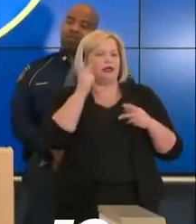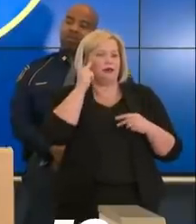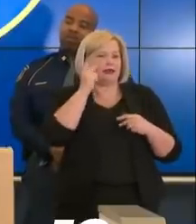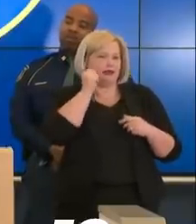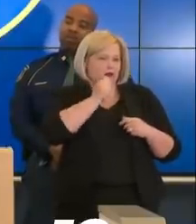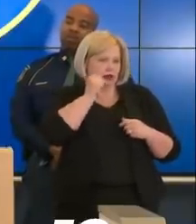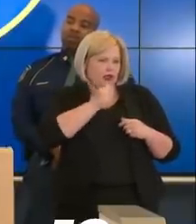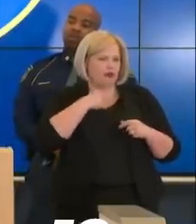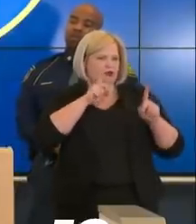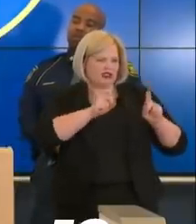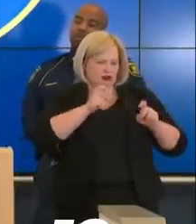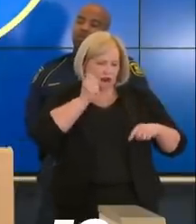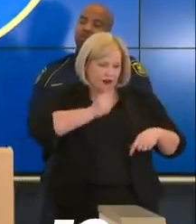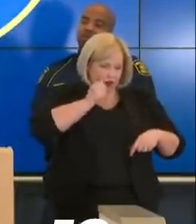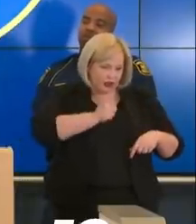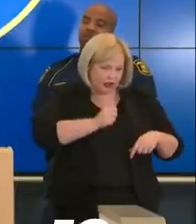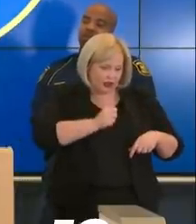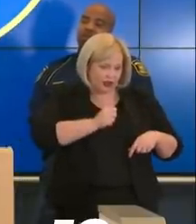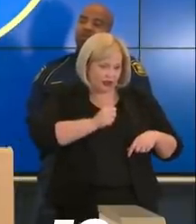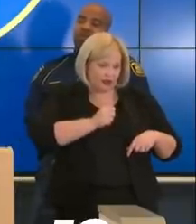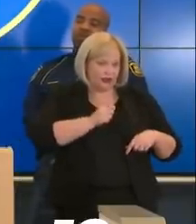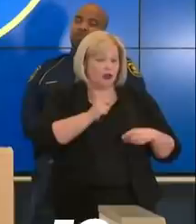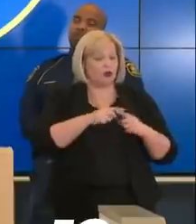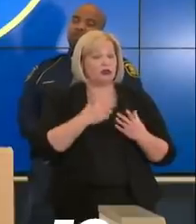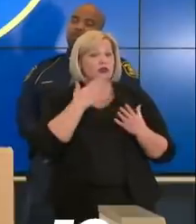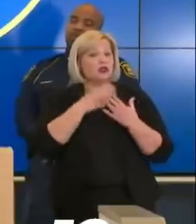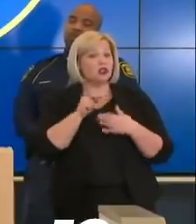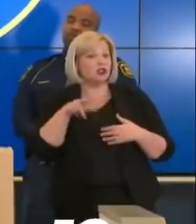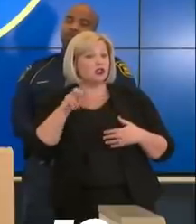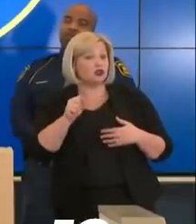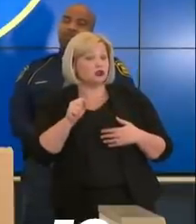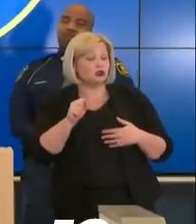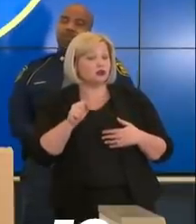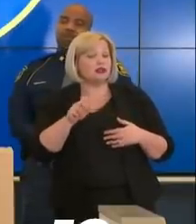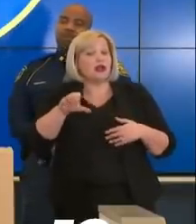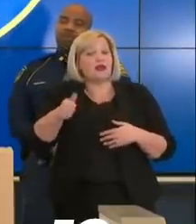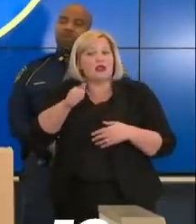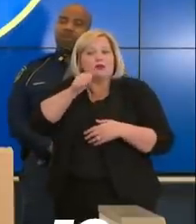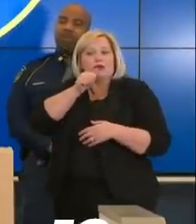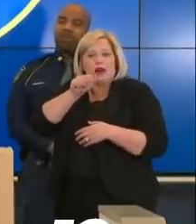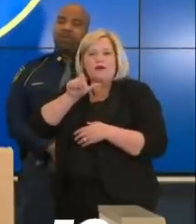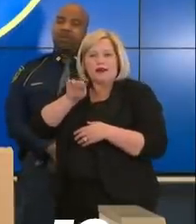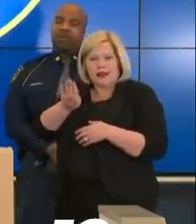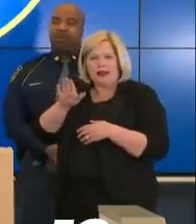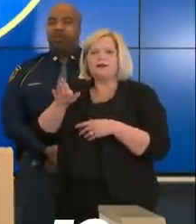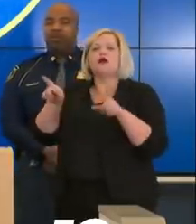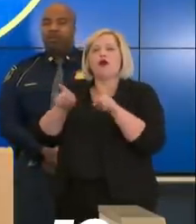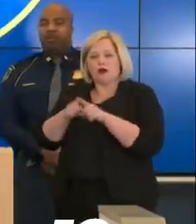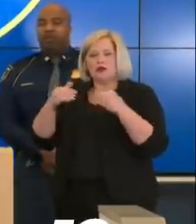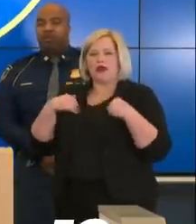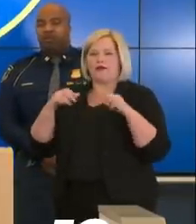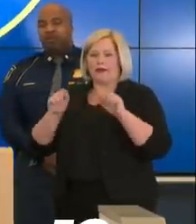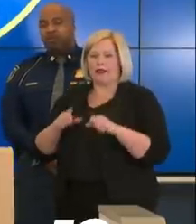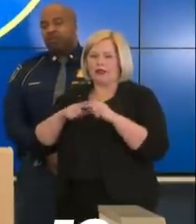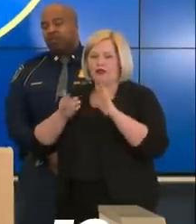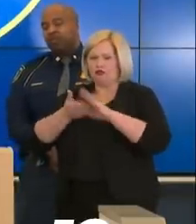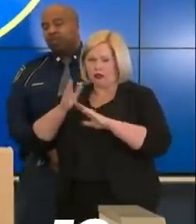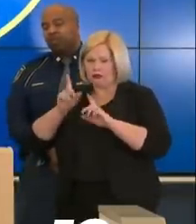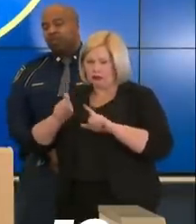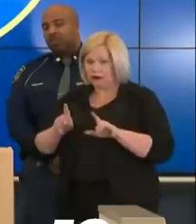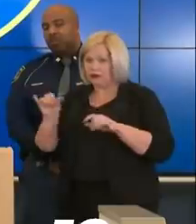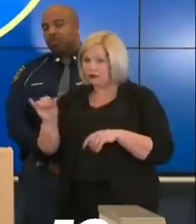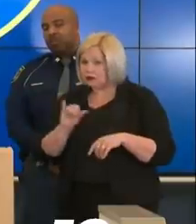day. What's promising is that other private labs also have the ability to run those tests right